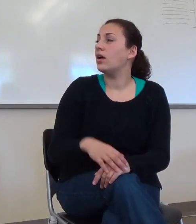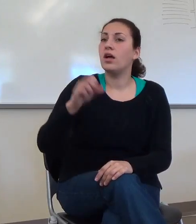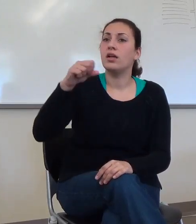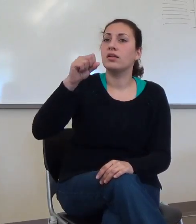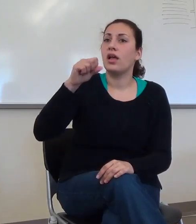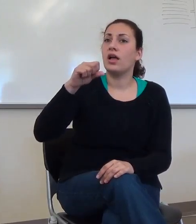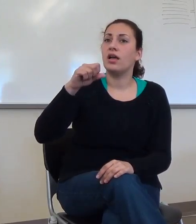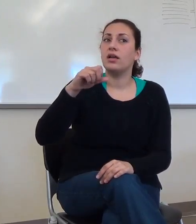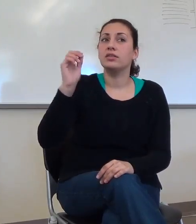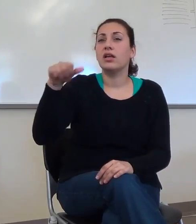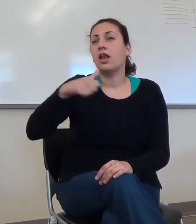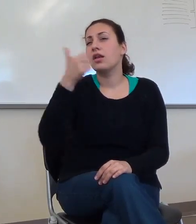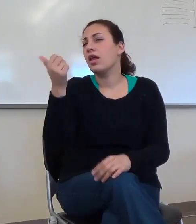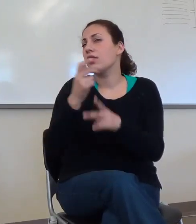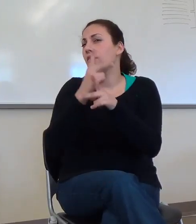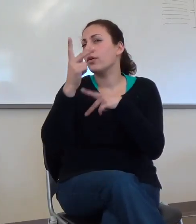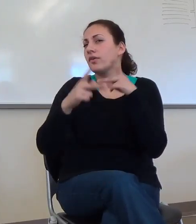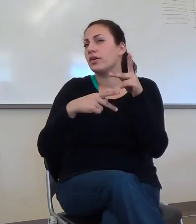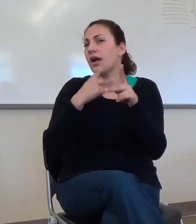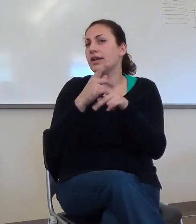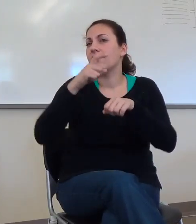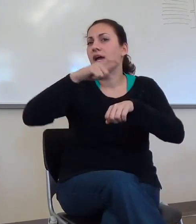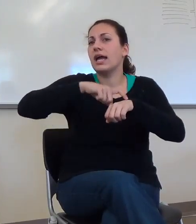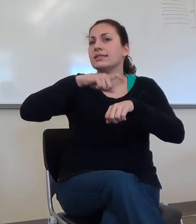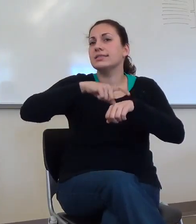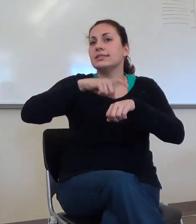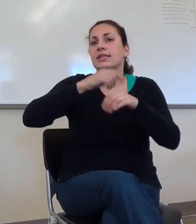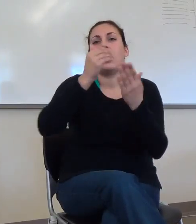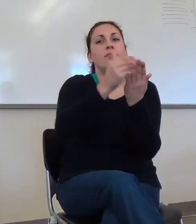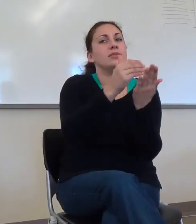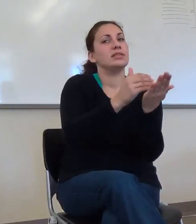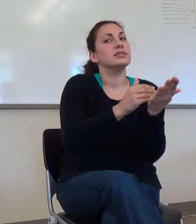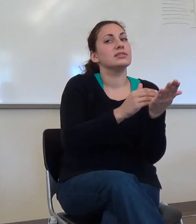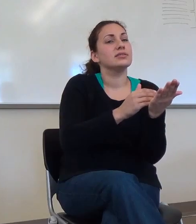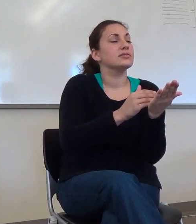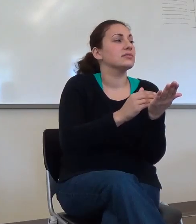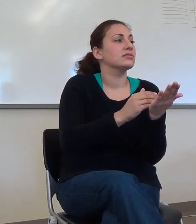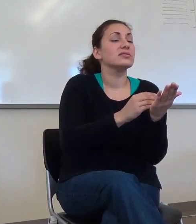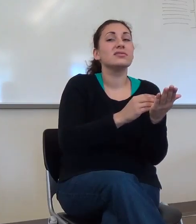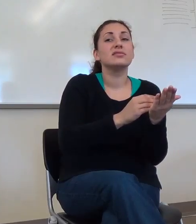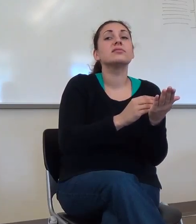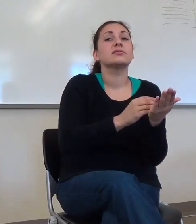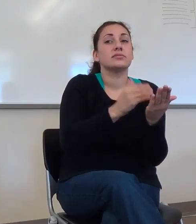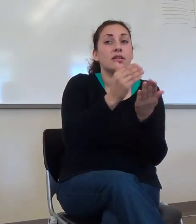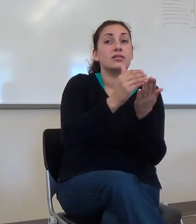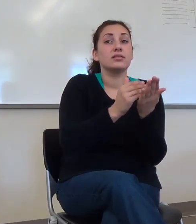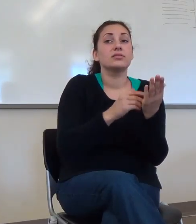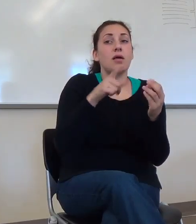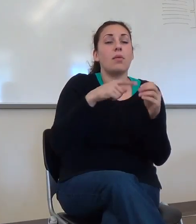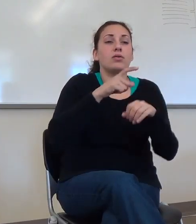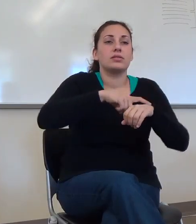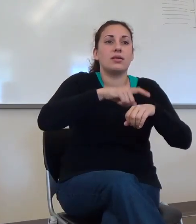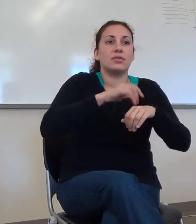it's another kind of a time list, it's a list of time. Toward the end of the elementary school